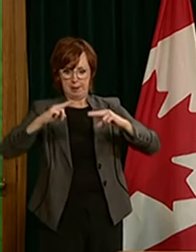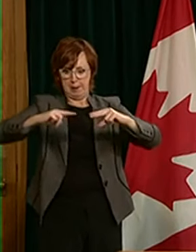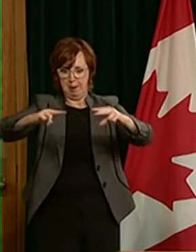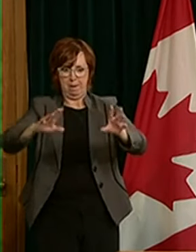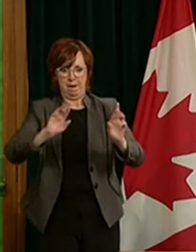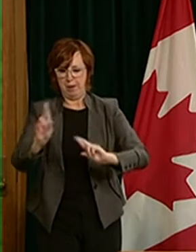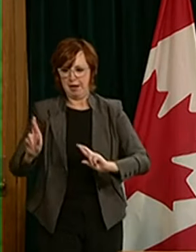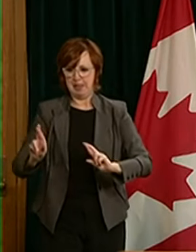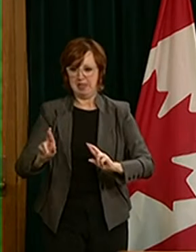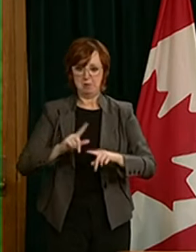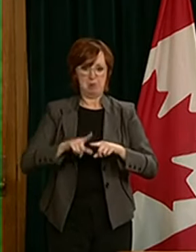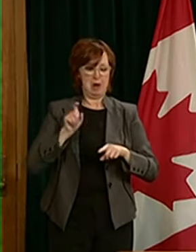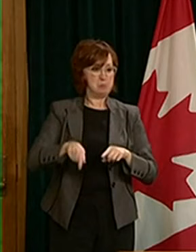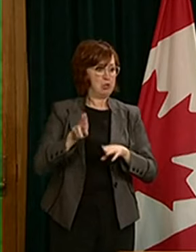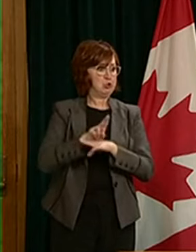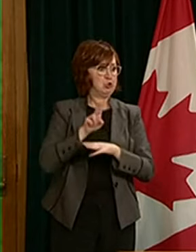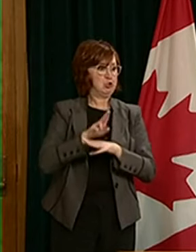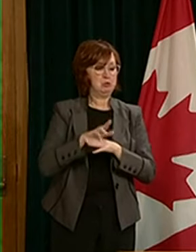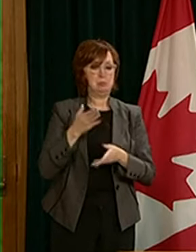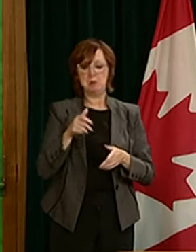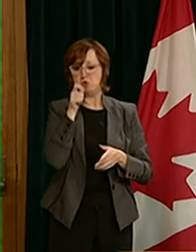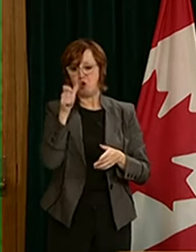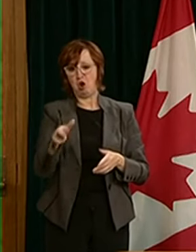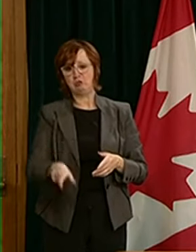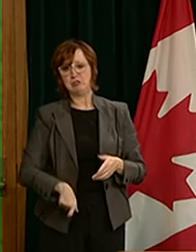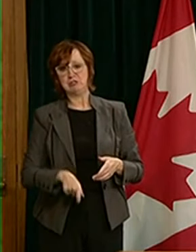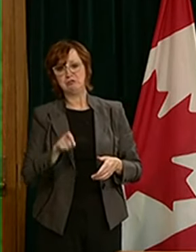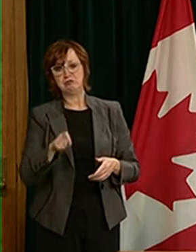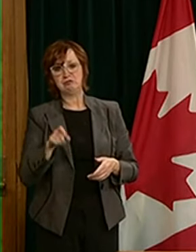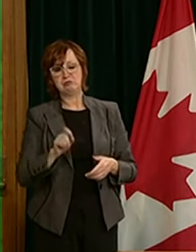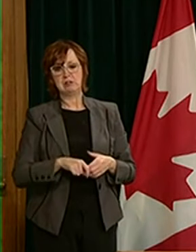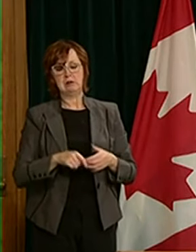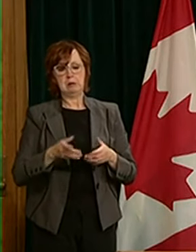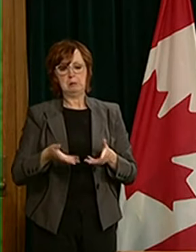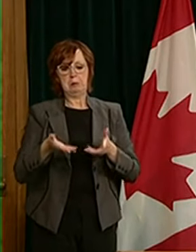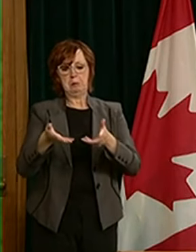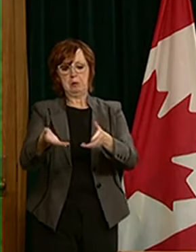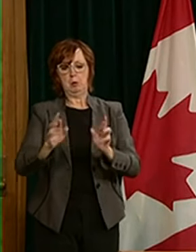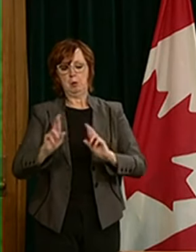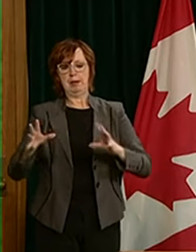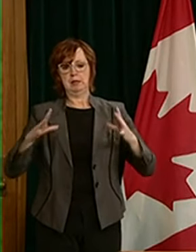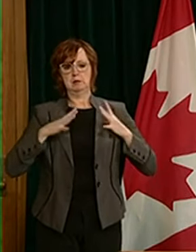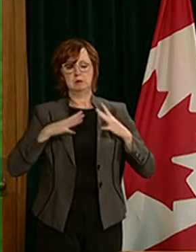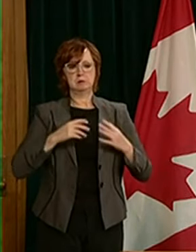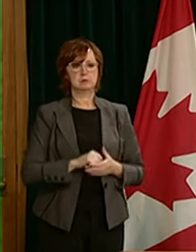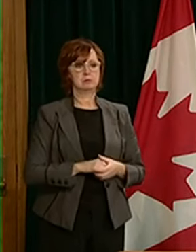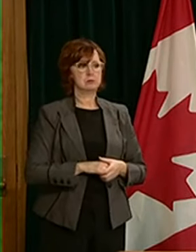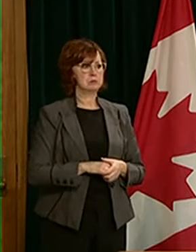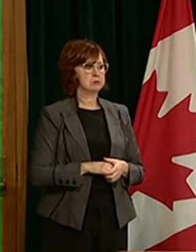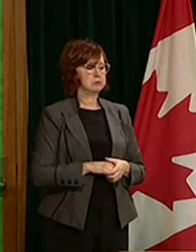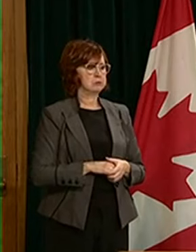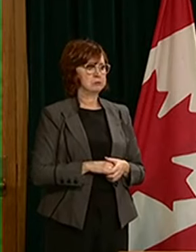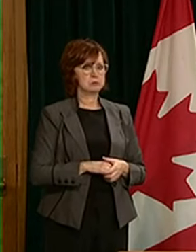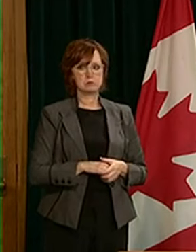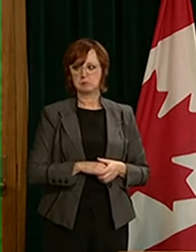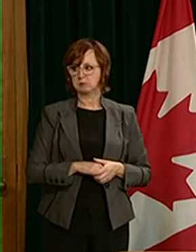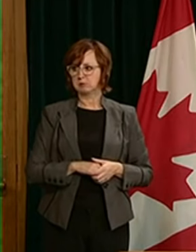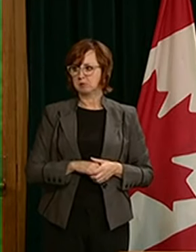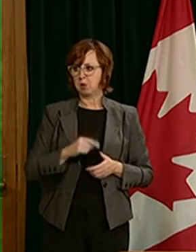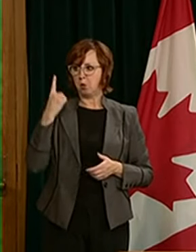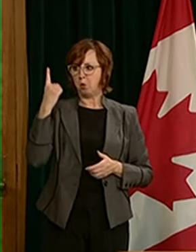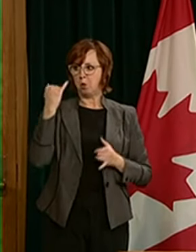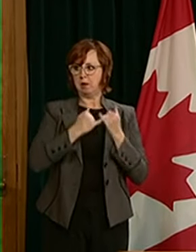current hospitals and facilities all across the province to maximize responsible use of the resources. We'll take